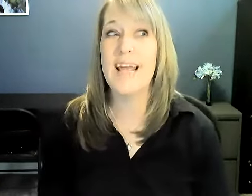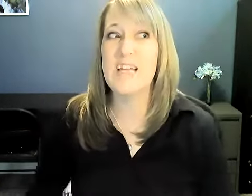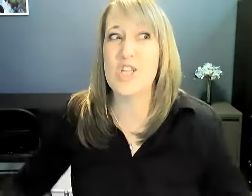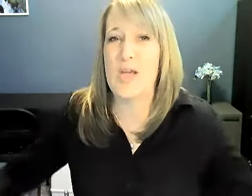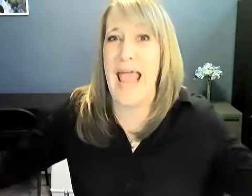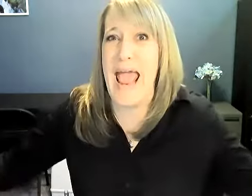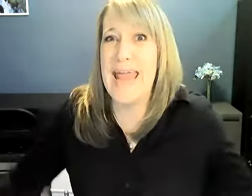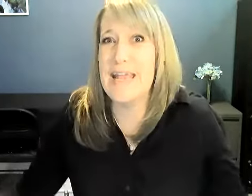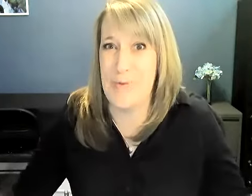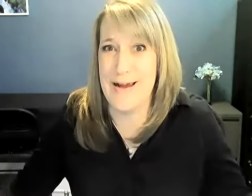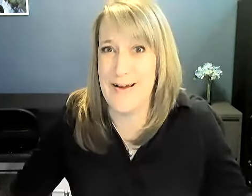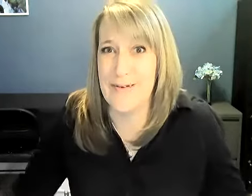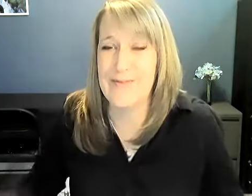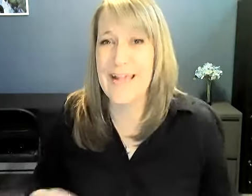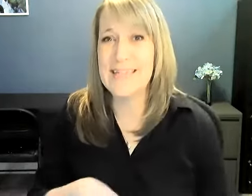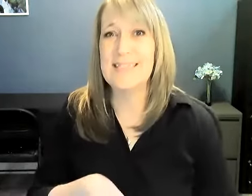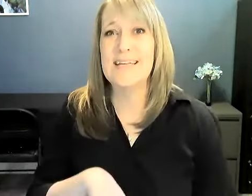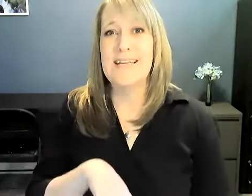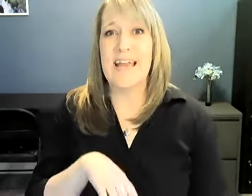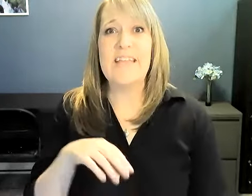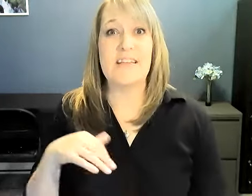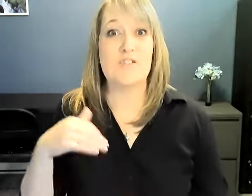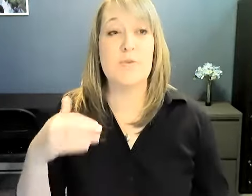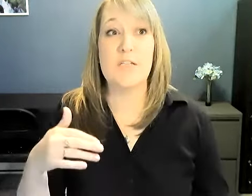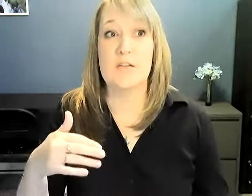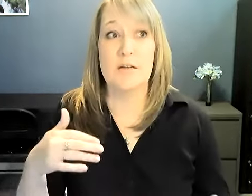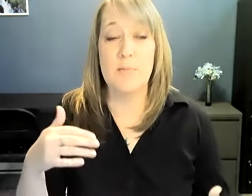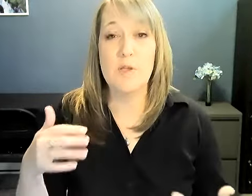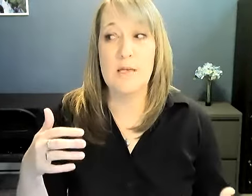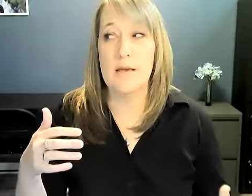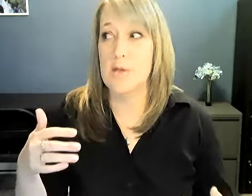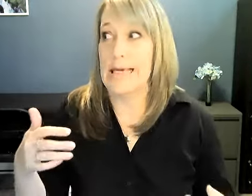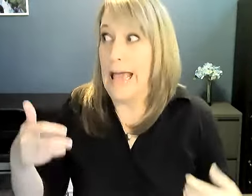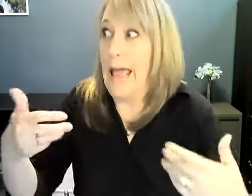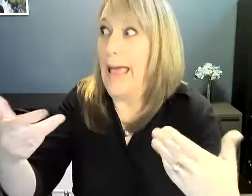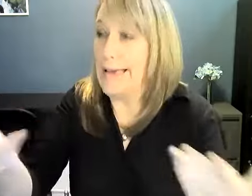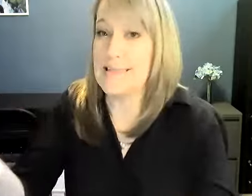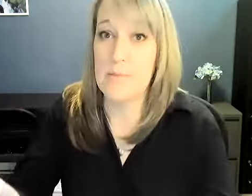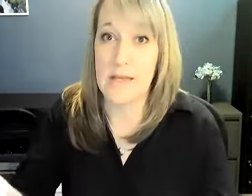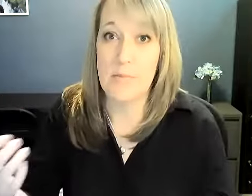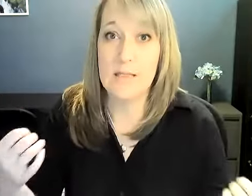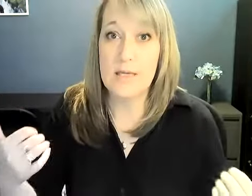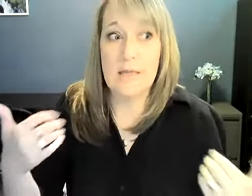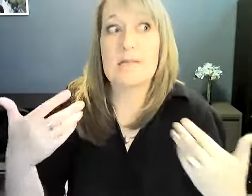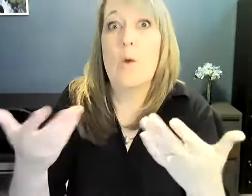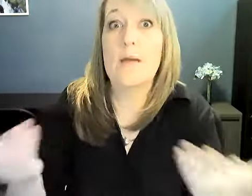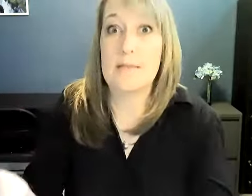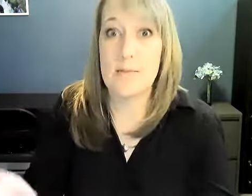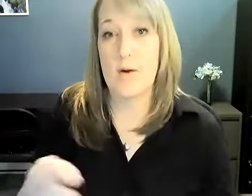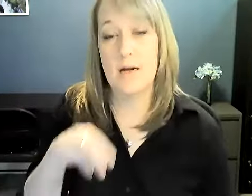can look anywhere, right? And again, that's directional. If I'm looking at something. My looking is going somewhere. So